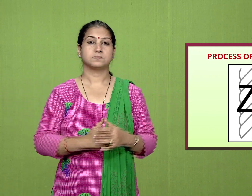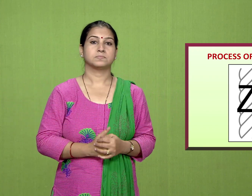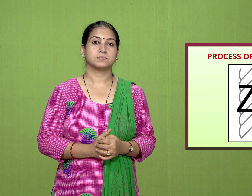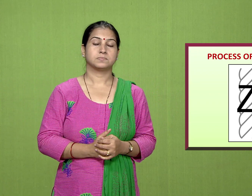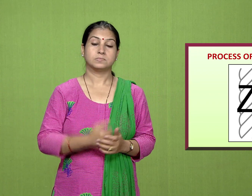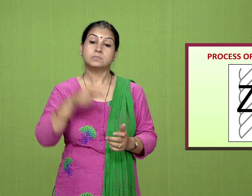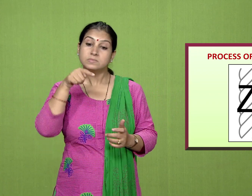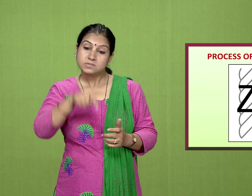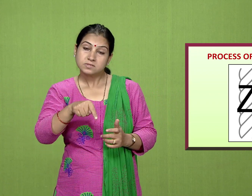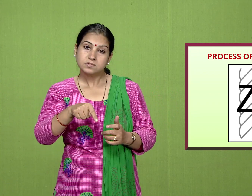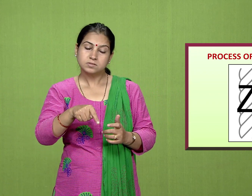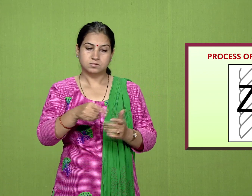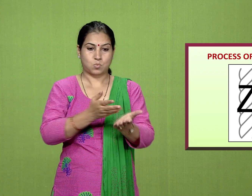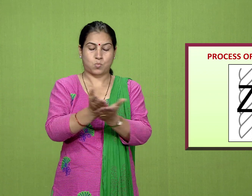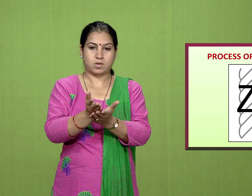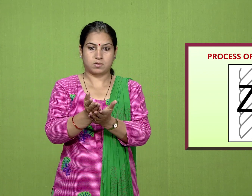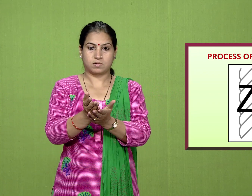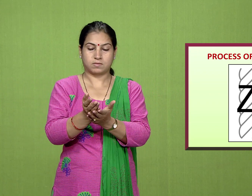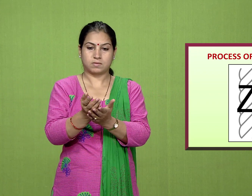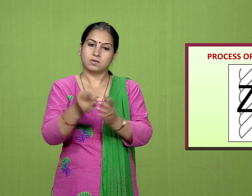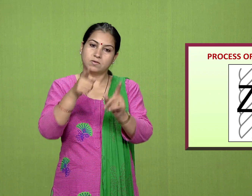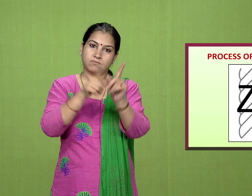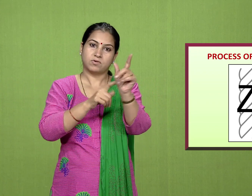this way a yarn is made.